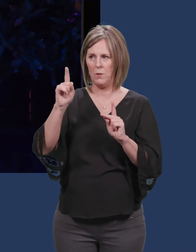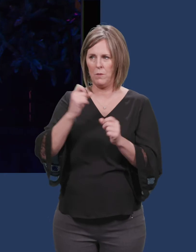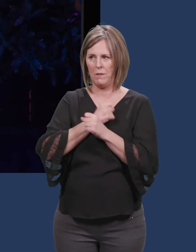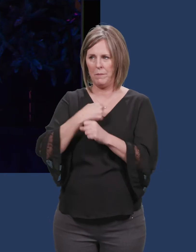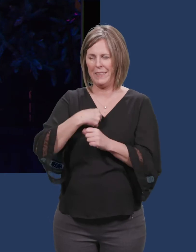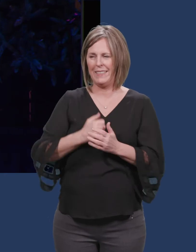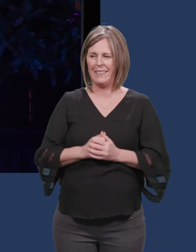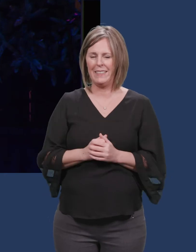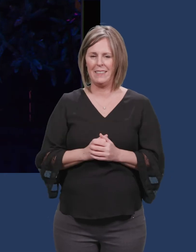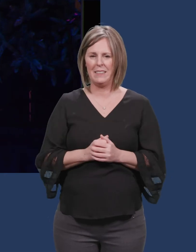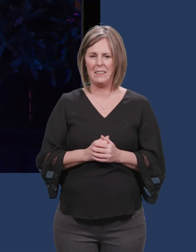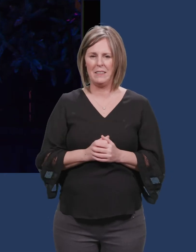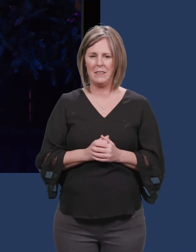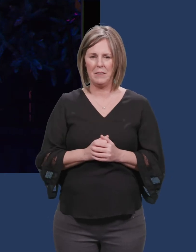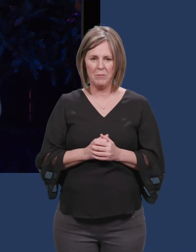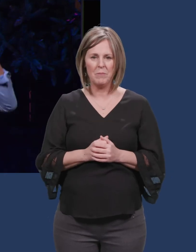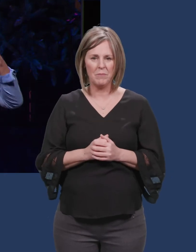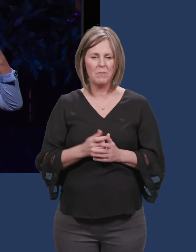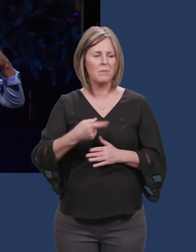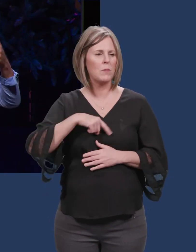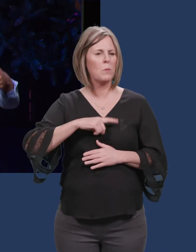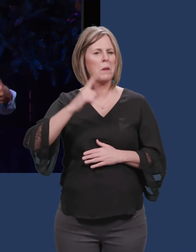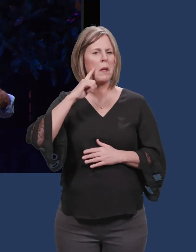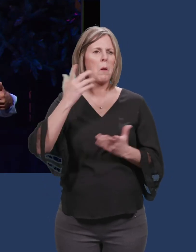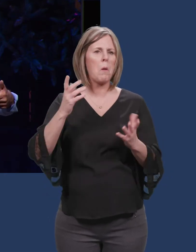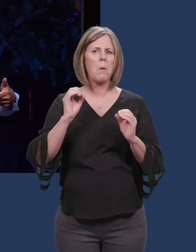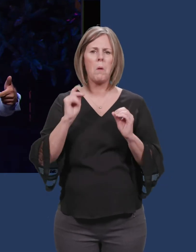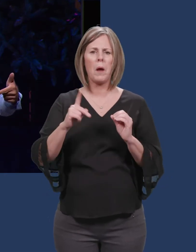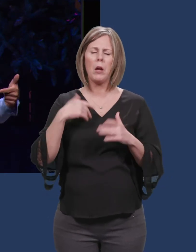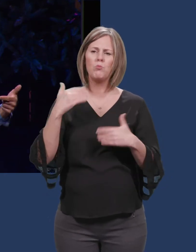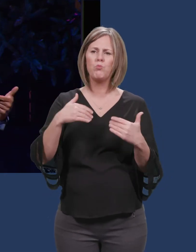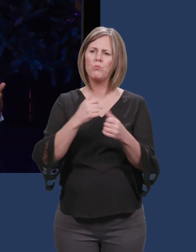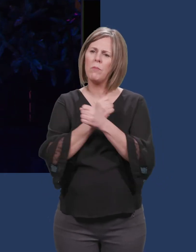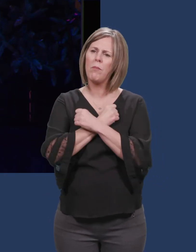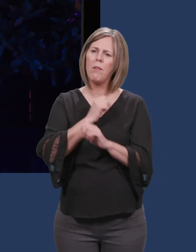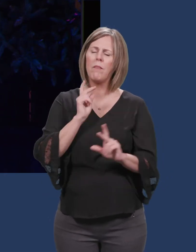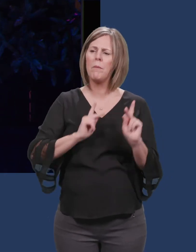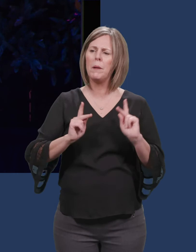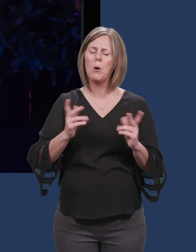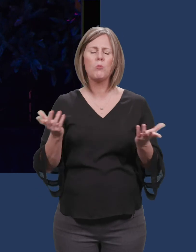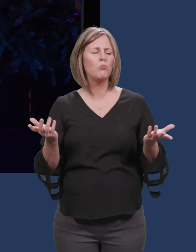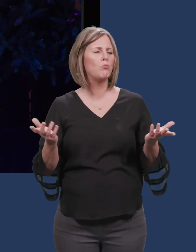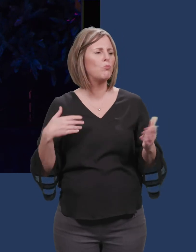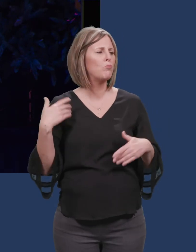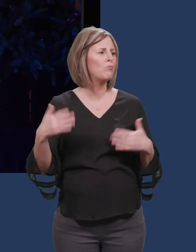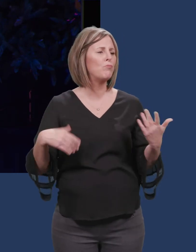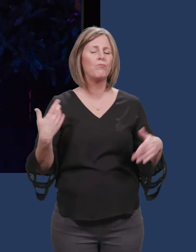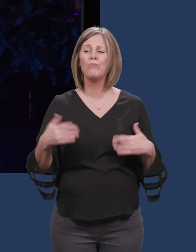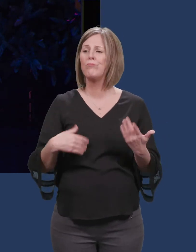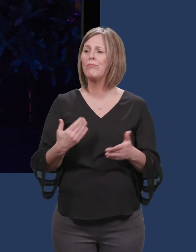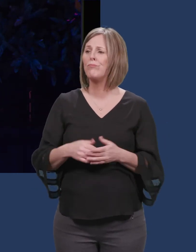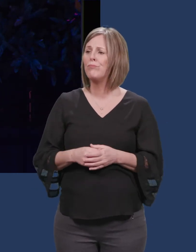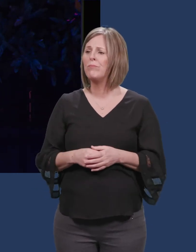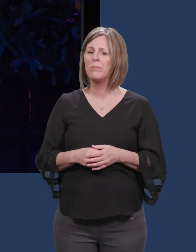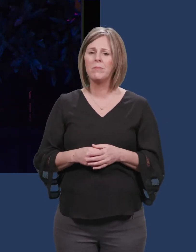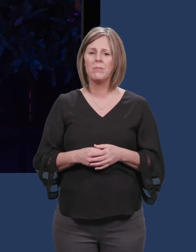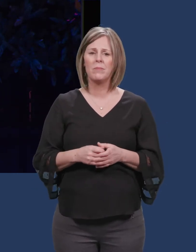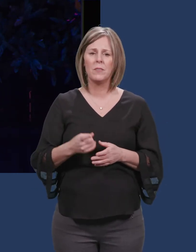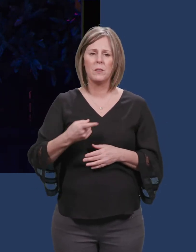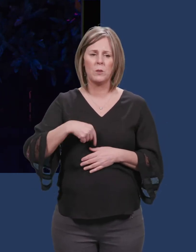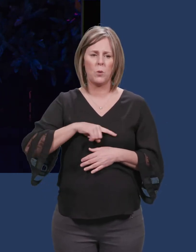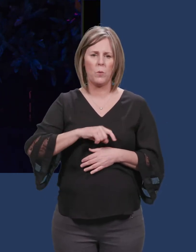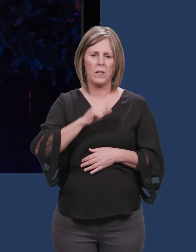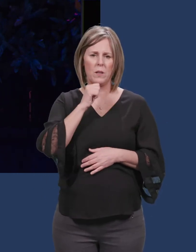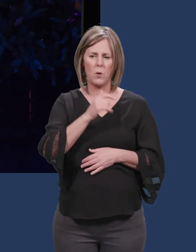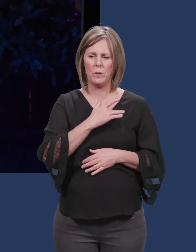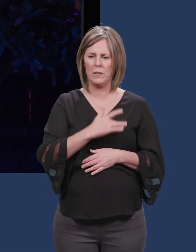me. We think we're doing okay loving others, and so we don't make kind of in faith